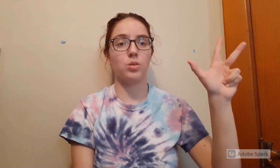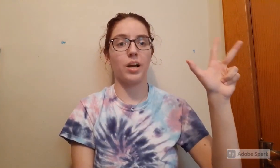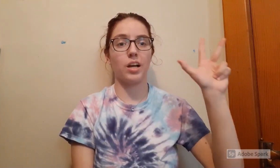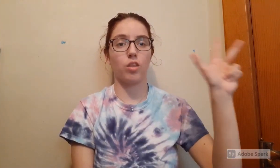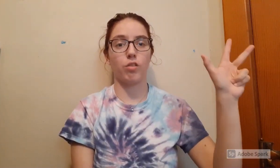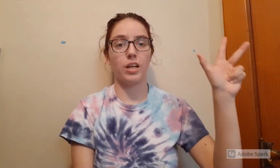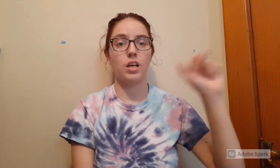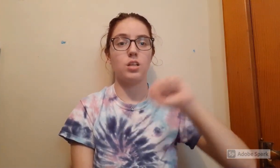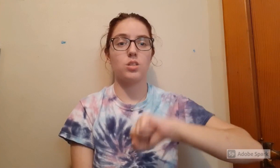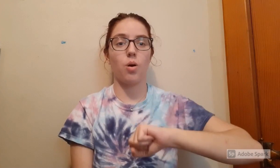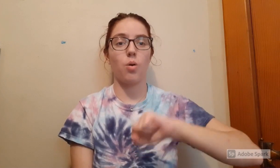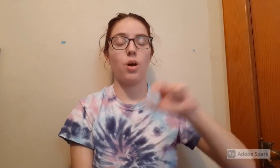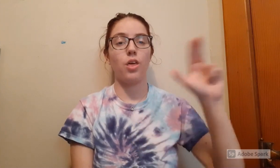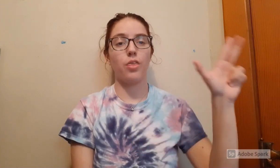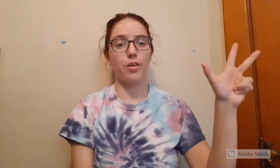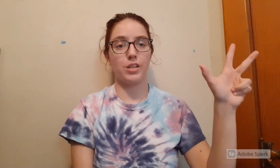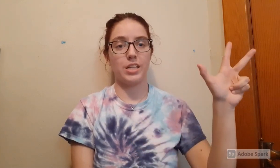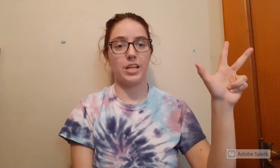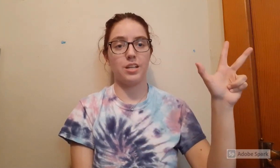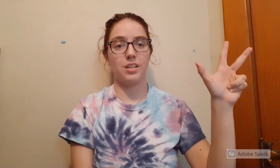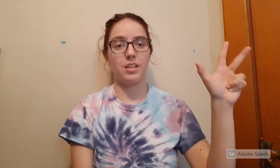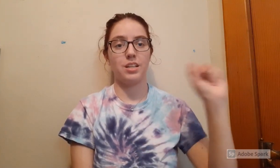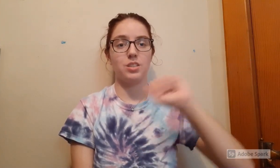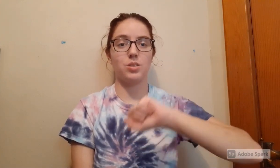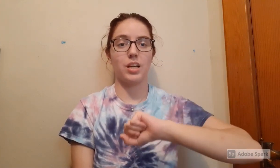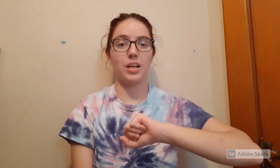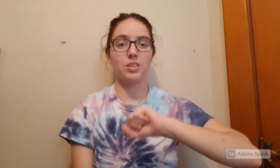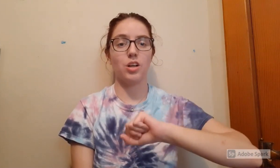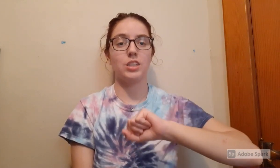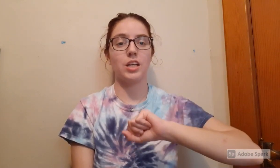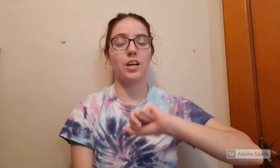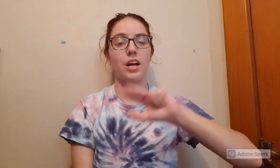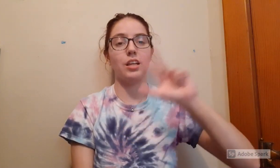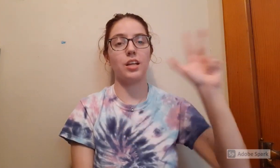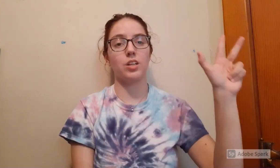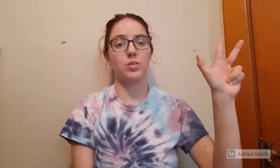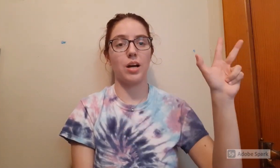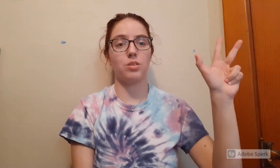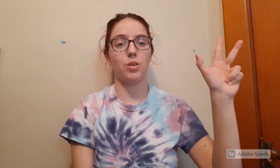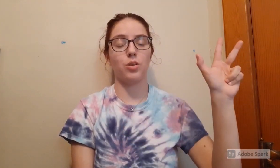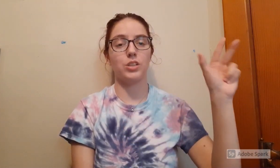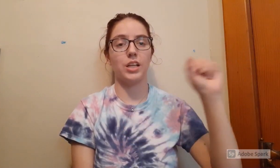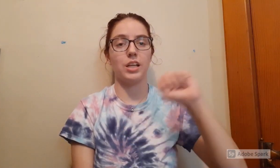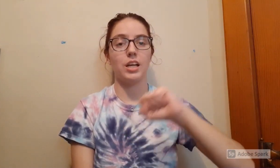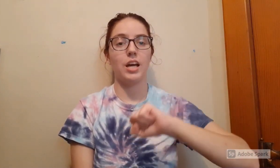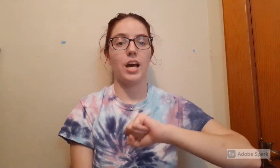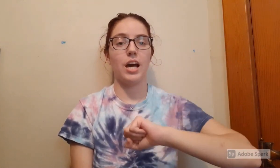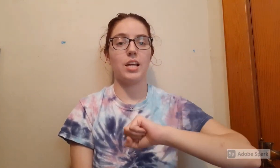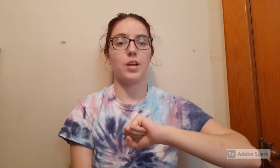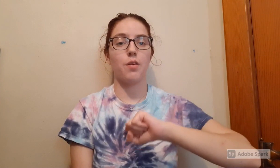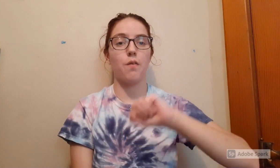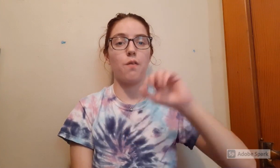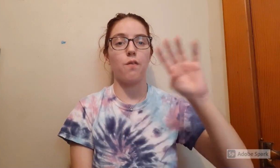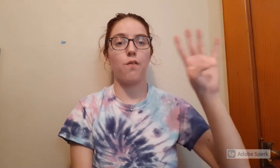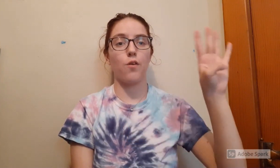like a 3. So 13. So it's like starts here and then goes out. So 13, and then you do